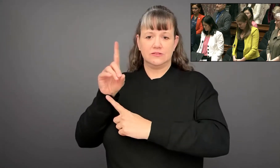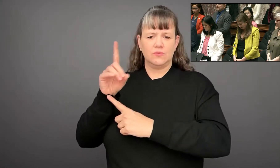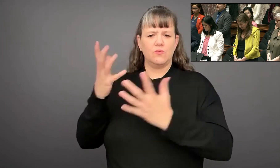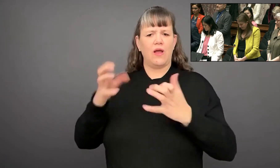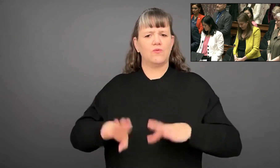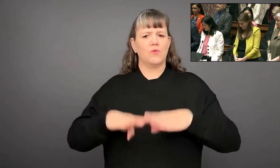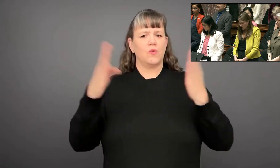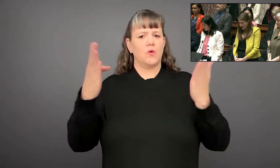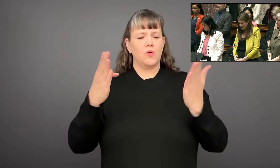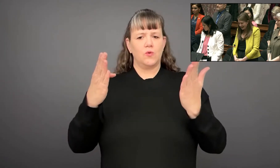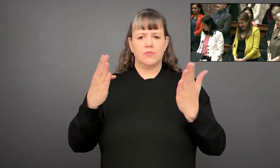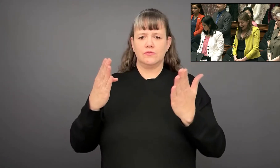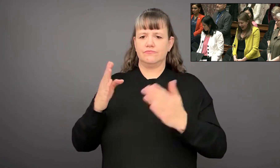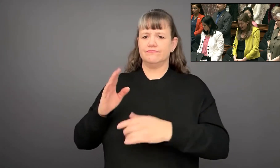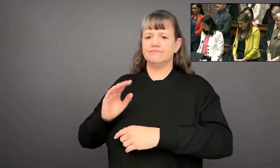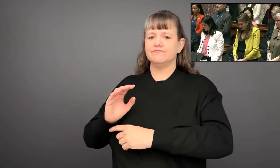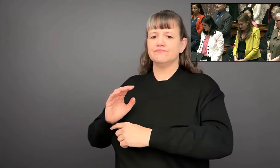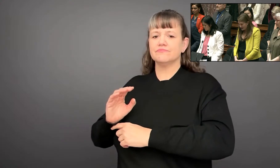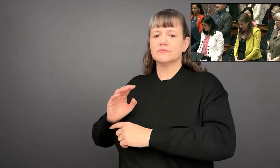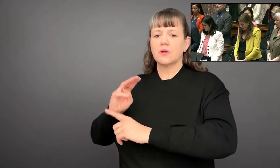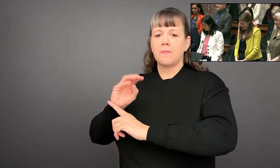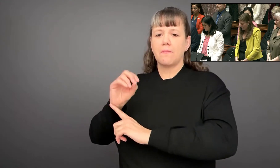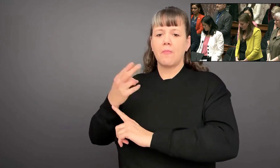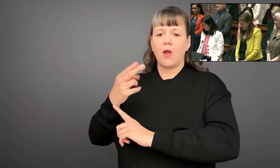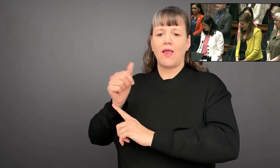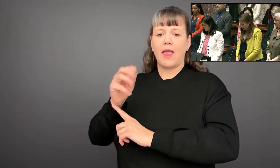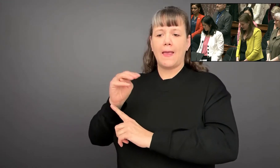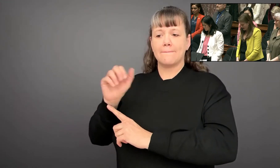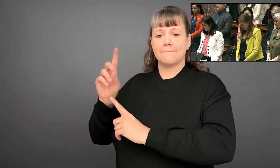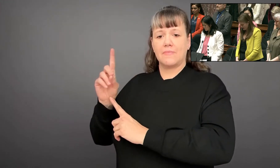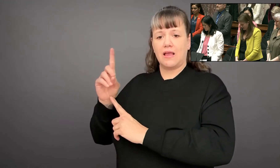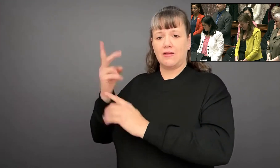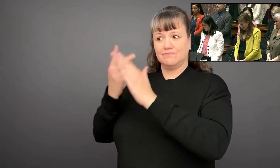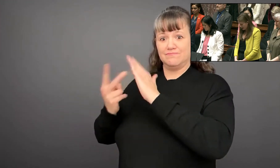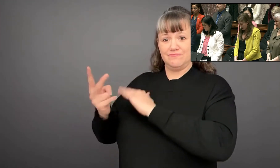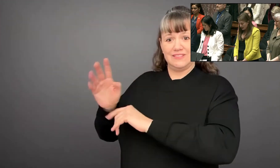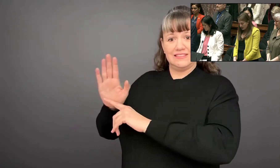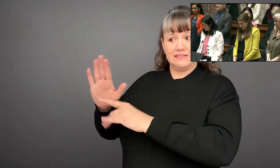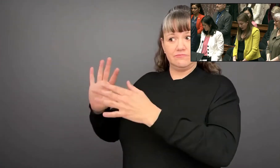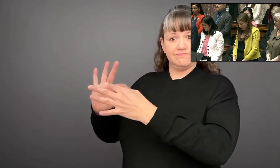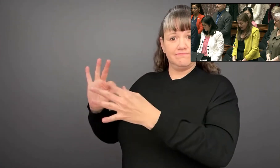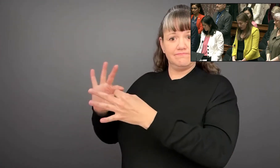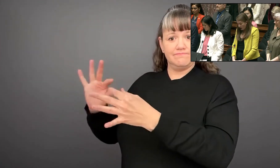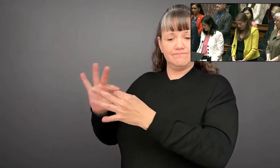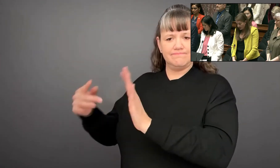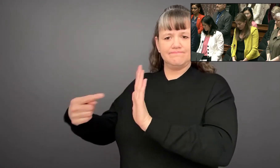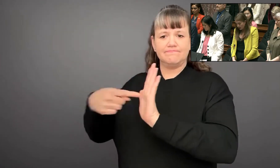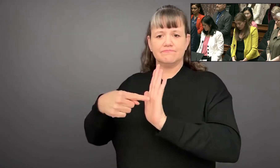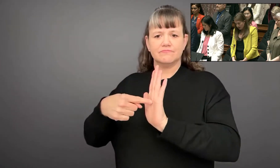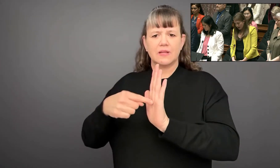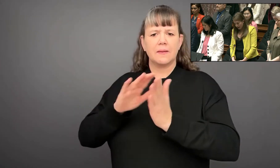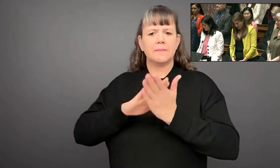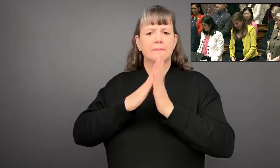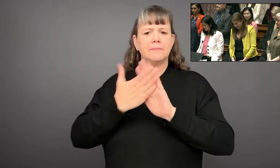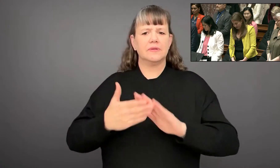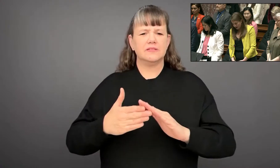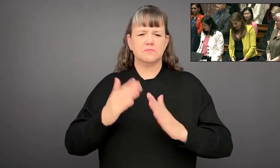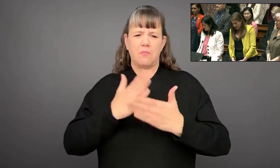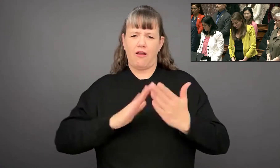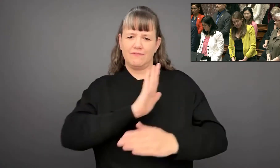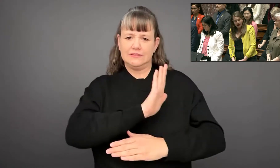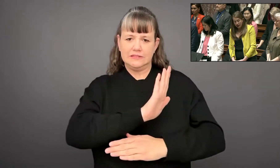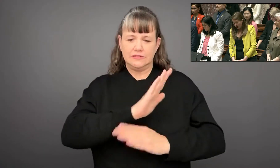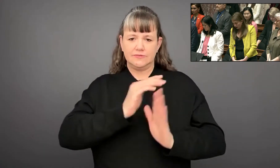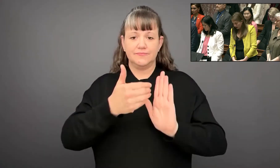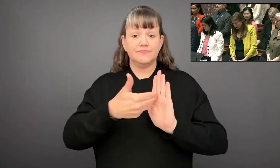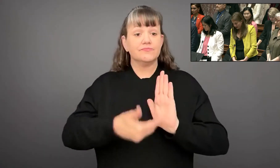him. What actions are most excellent? To gladden the heart of a human being,